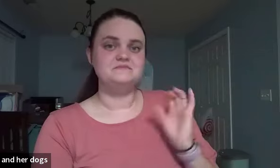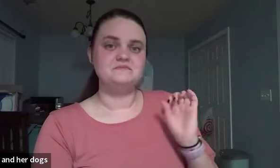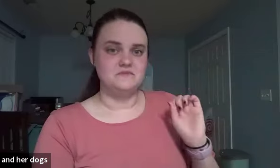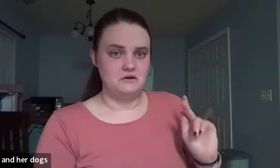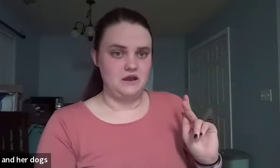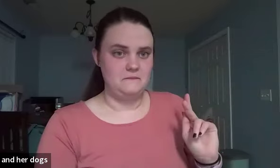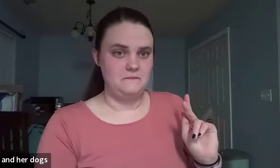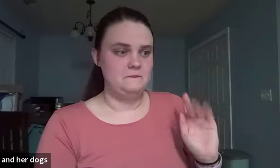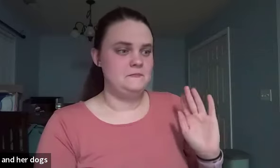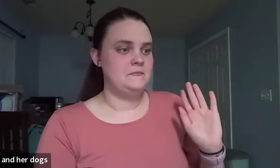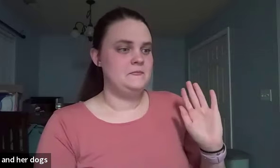Okay.